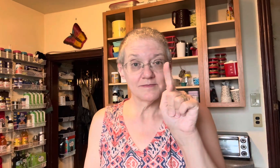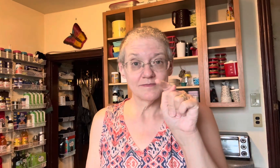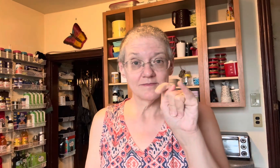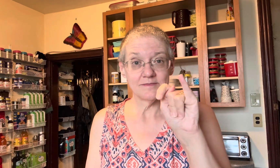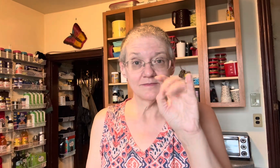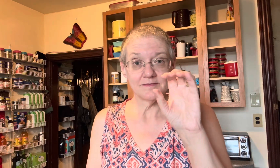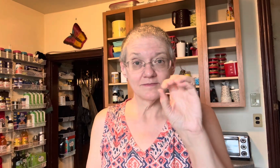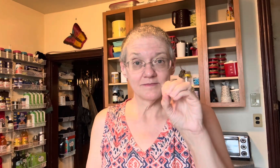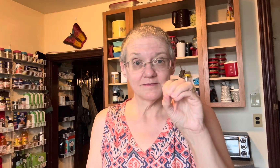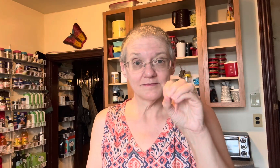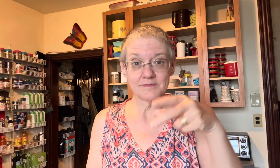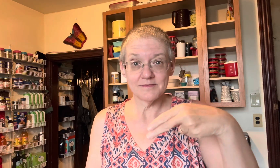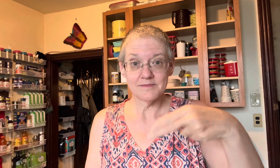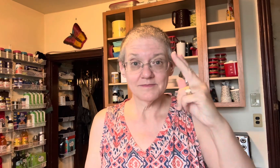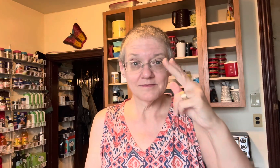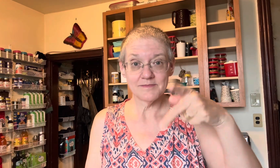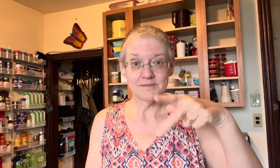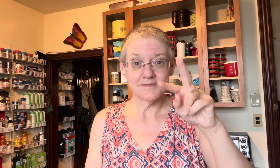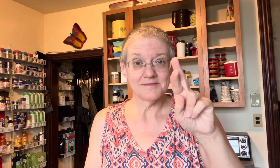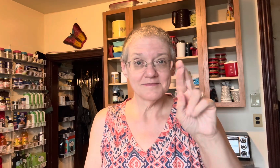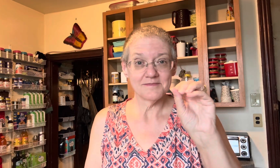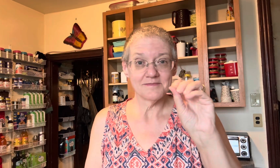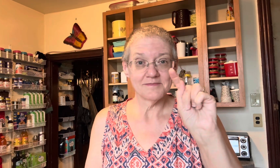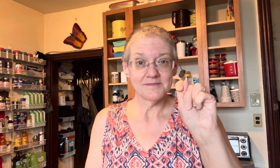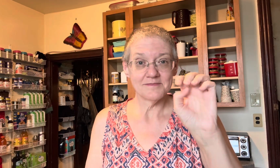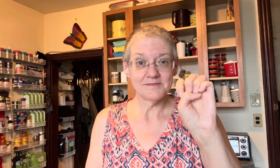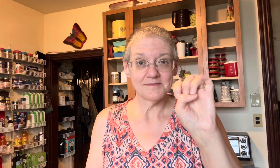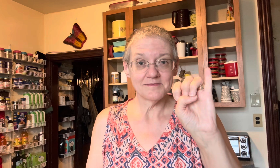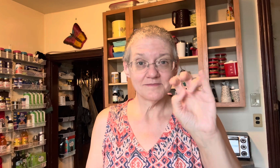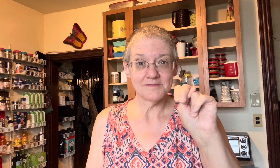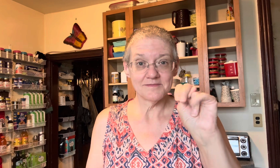going to have ratio high protein yogurt.